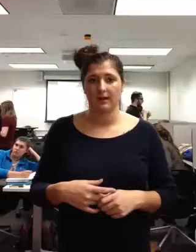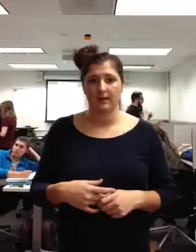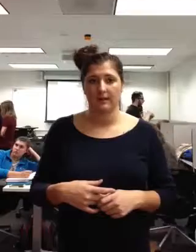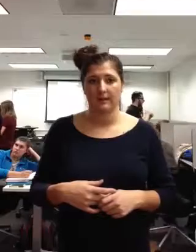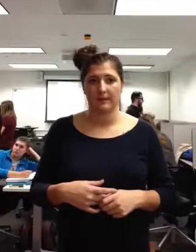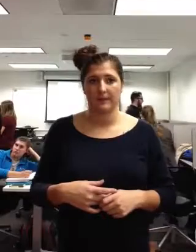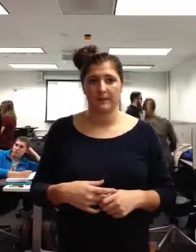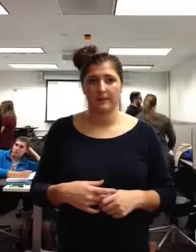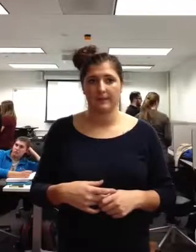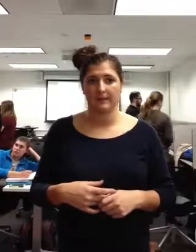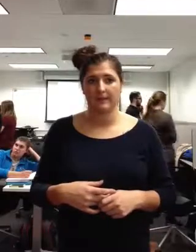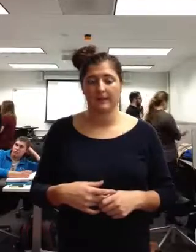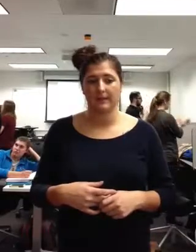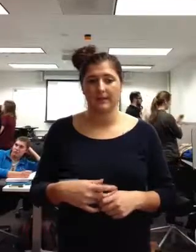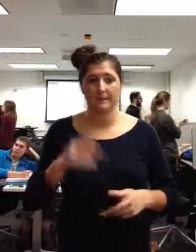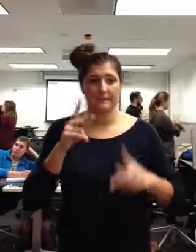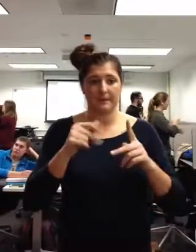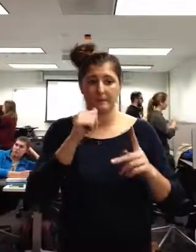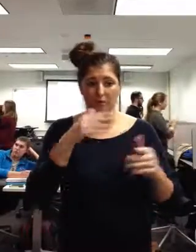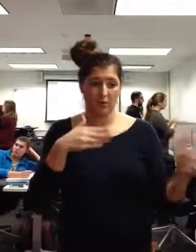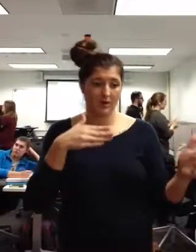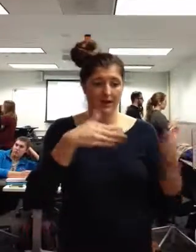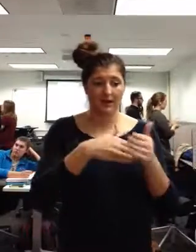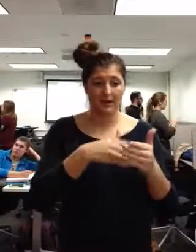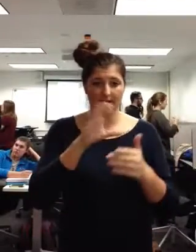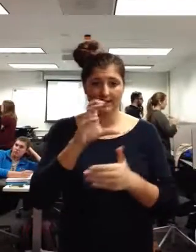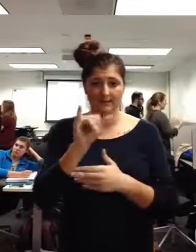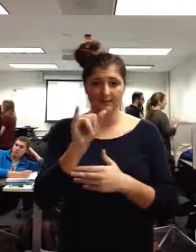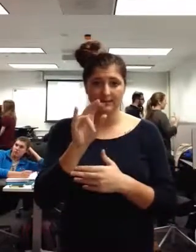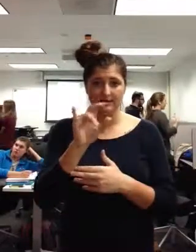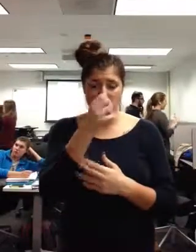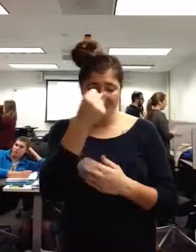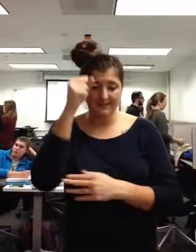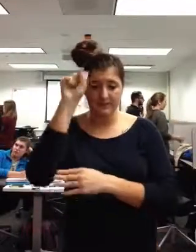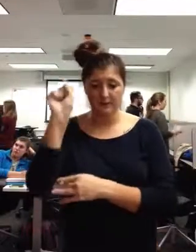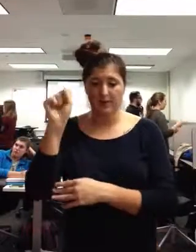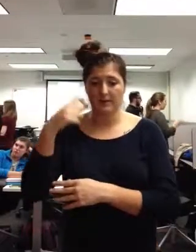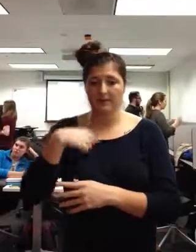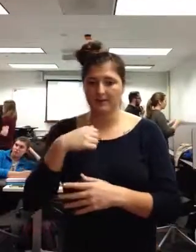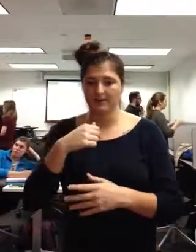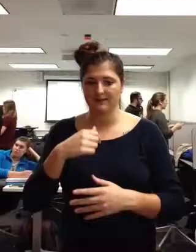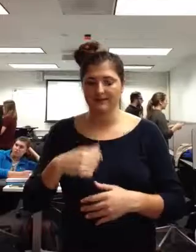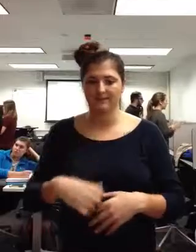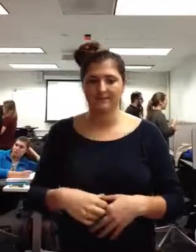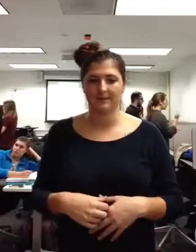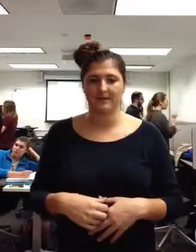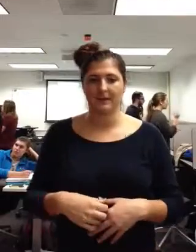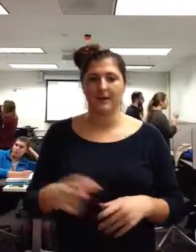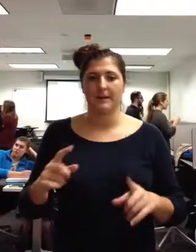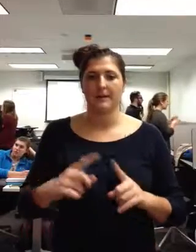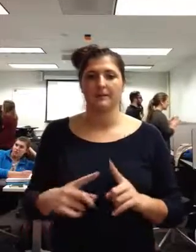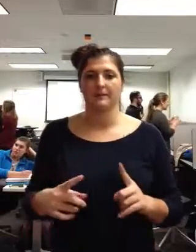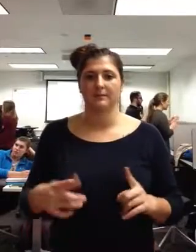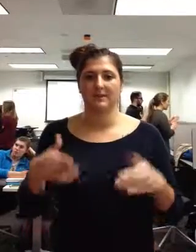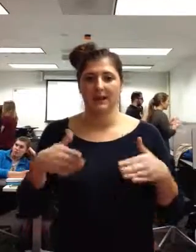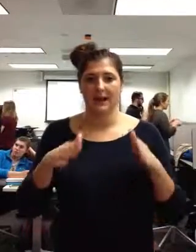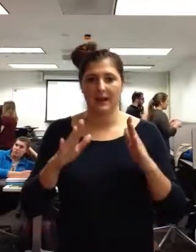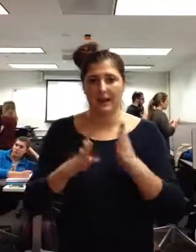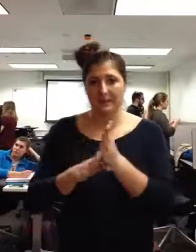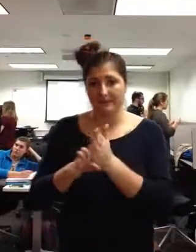to these changes, but in the event they gave way quickly, with only a tiny minority offering active or violent